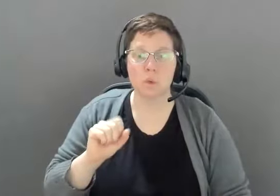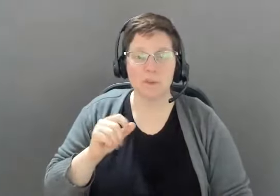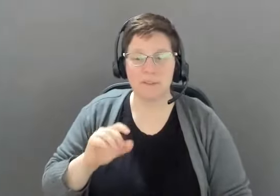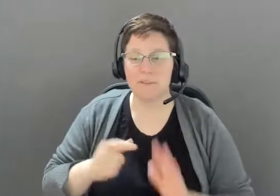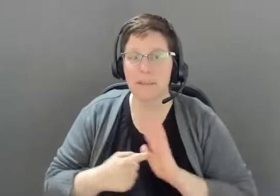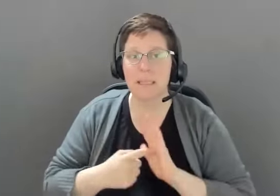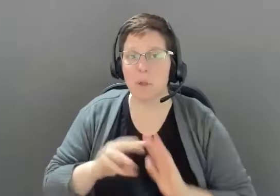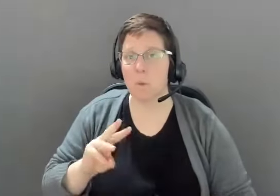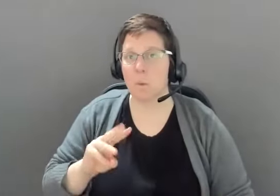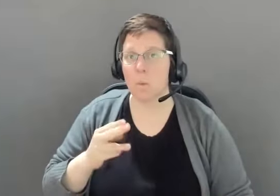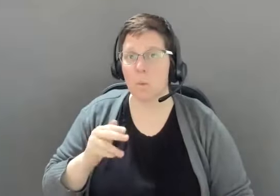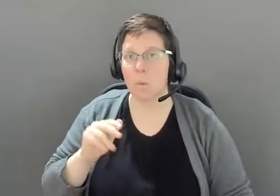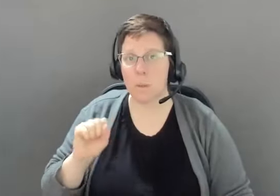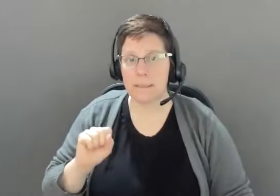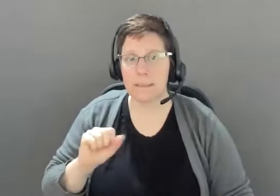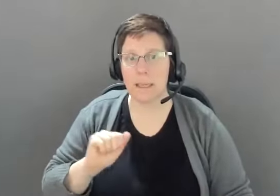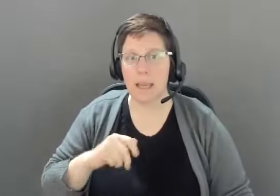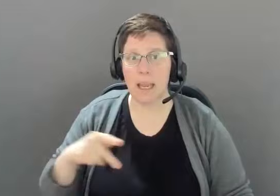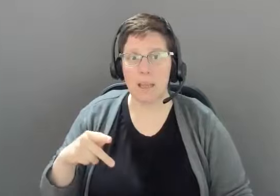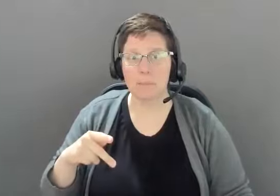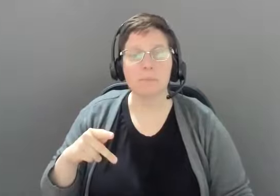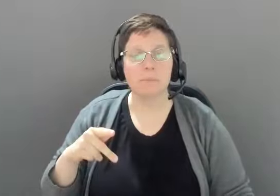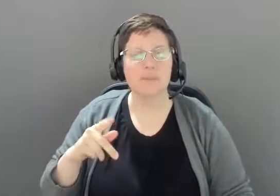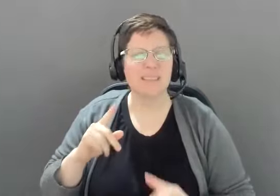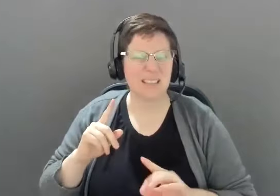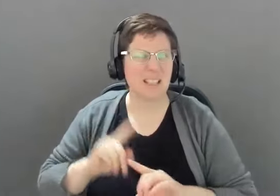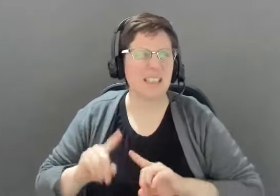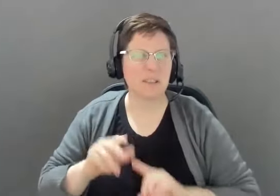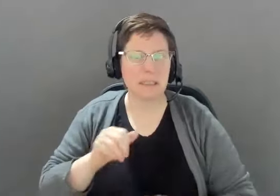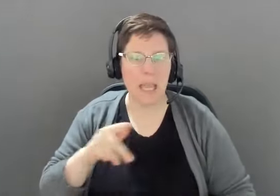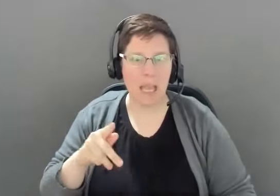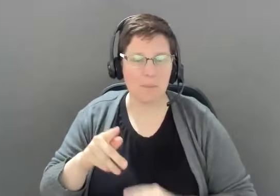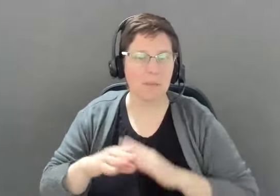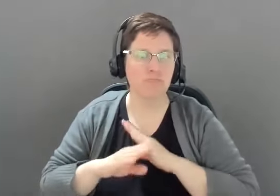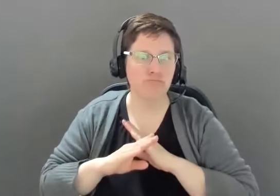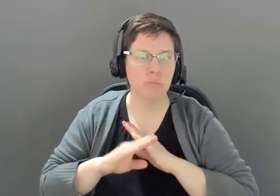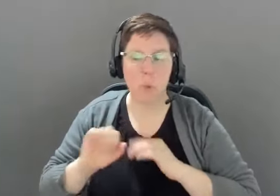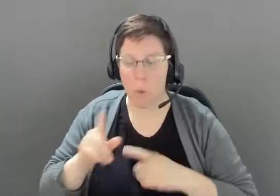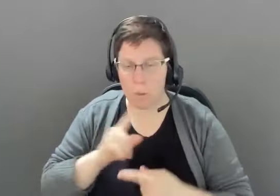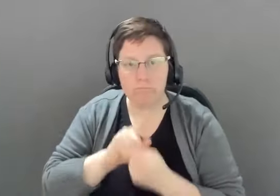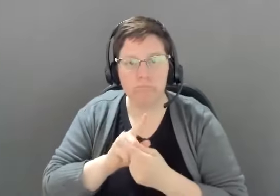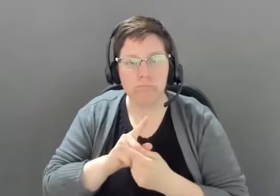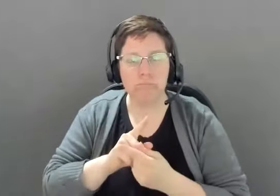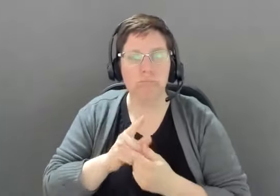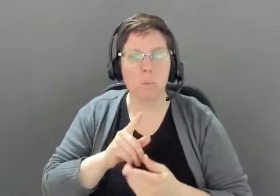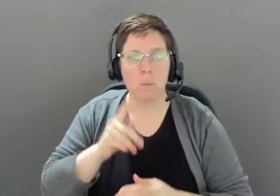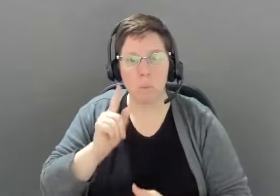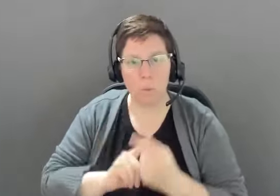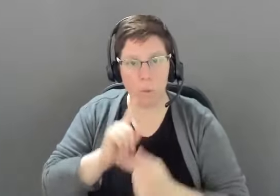Signal, having conversations on protected apps, or meeting in person. And maintaining